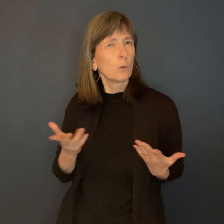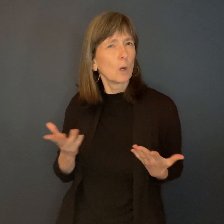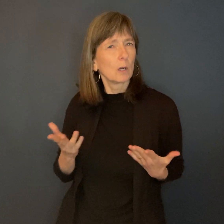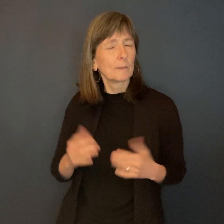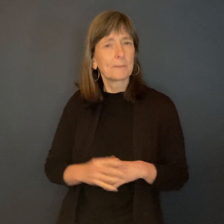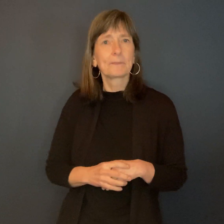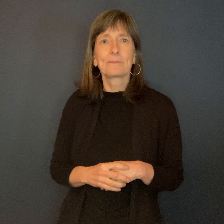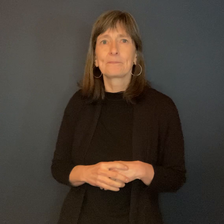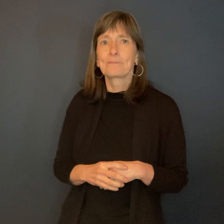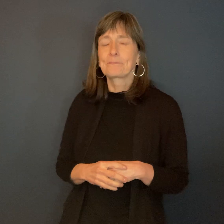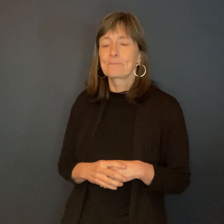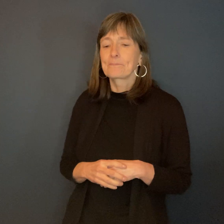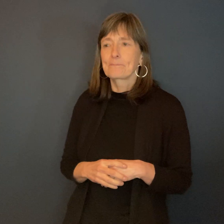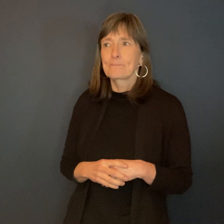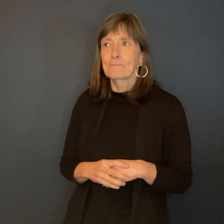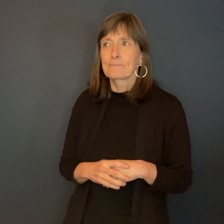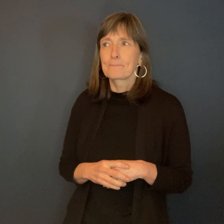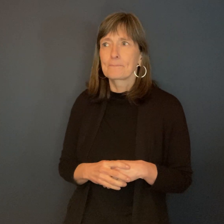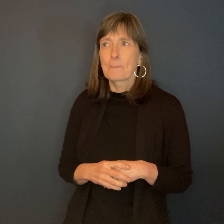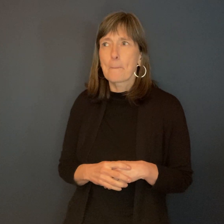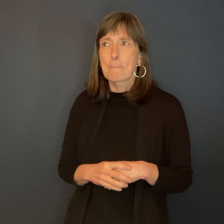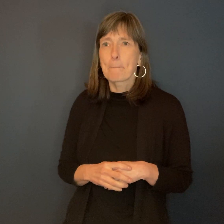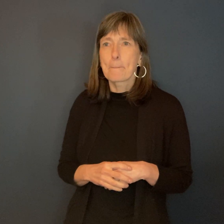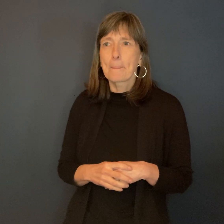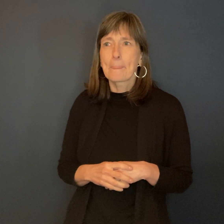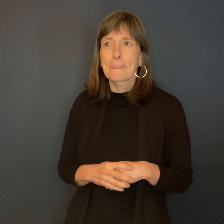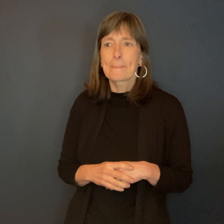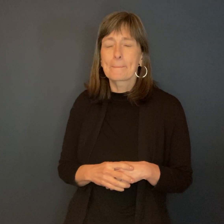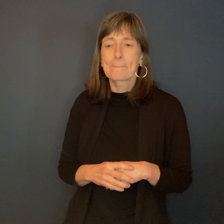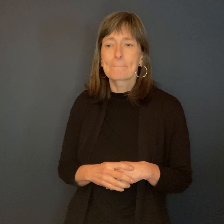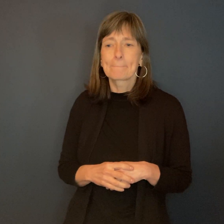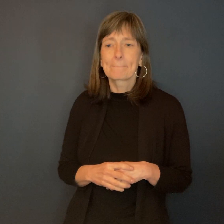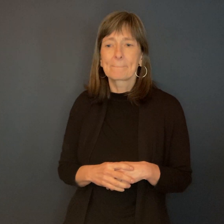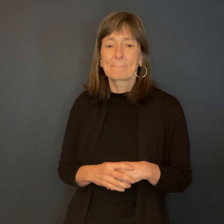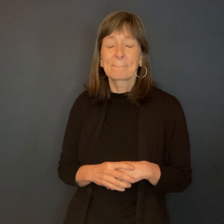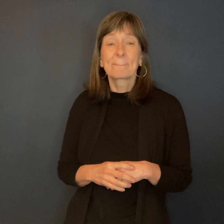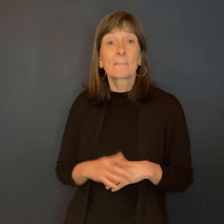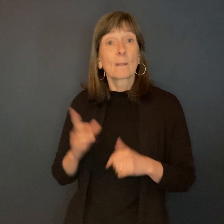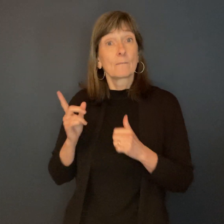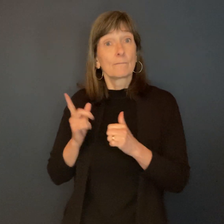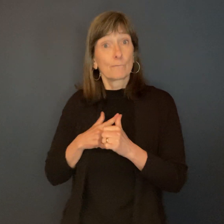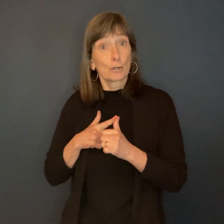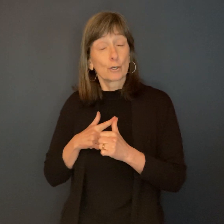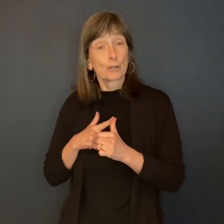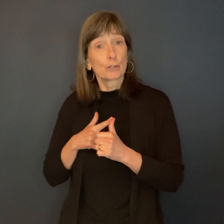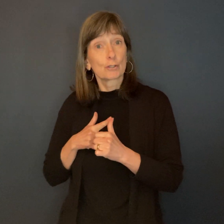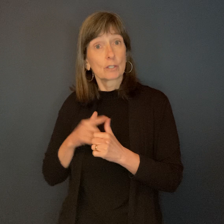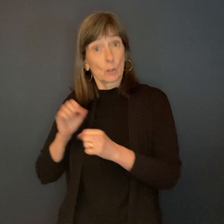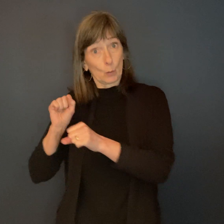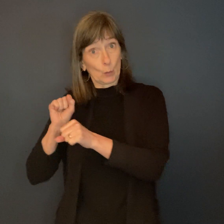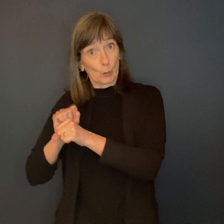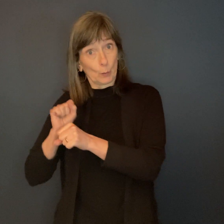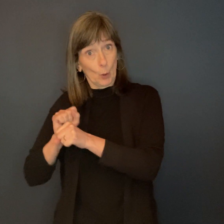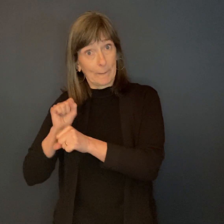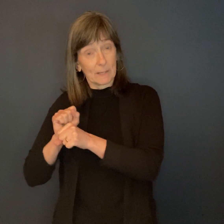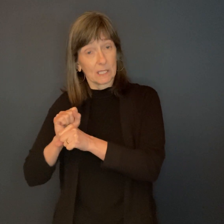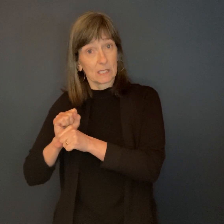think that the experience around employment was that, you know, people with more